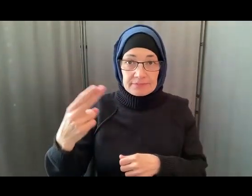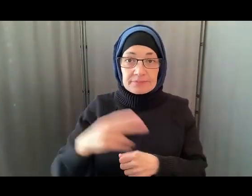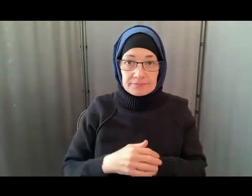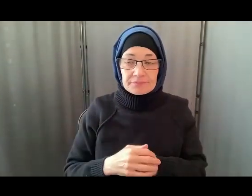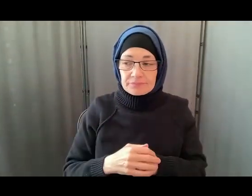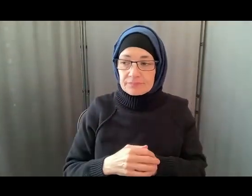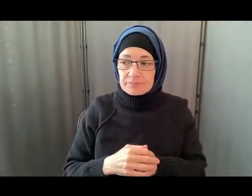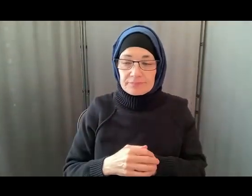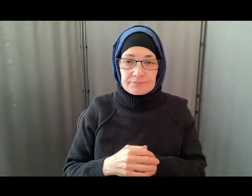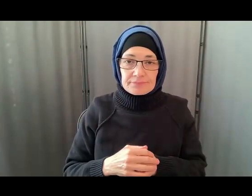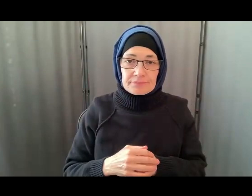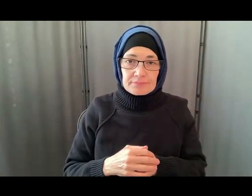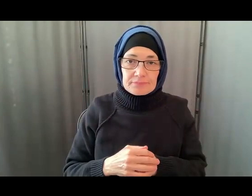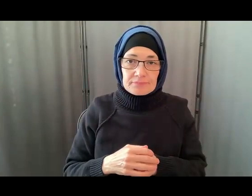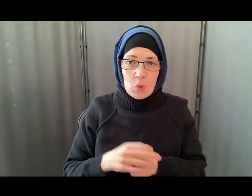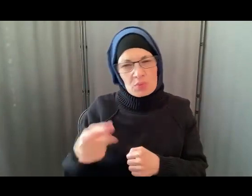A-L-F-A-T-H.